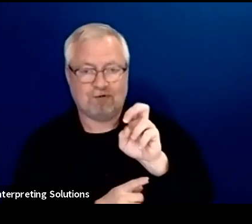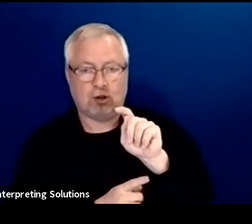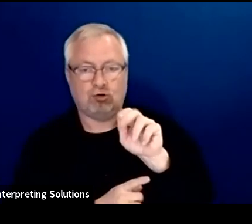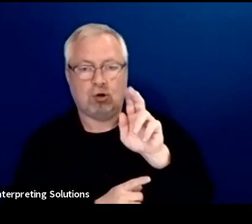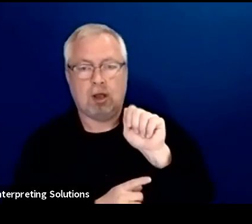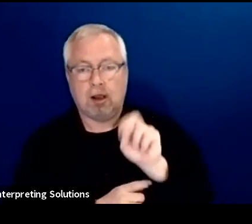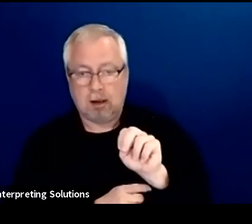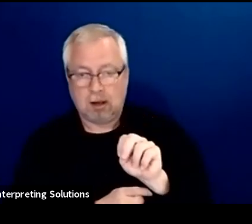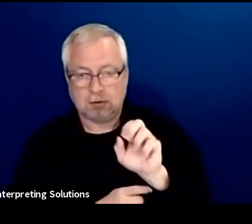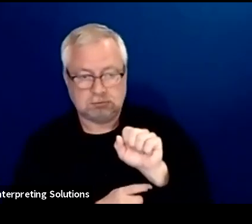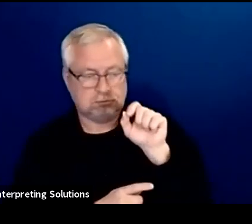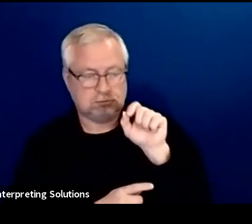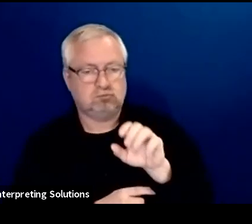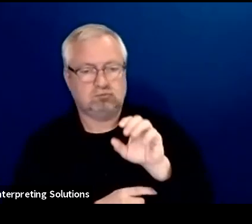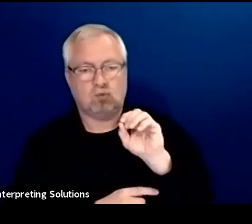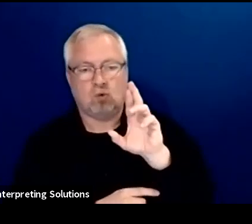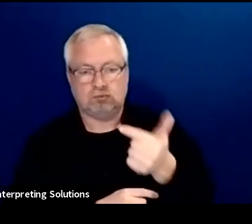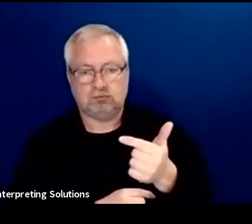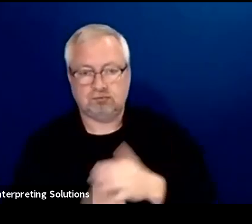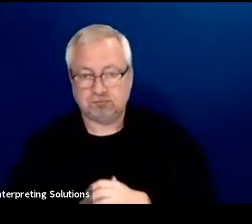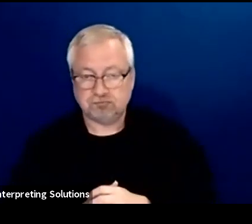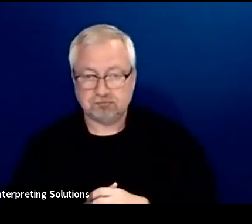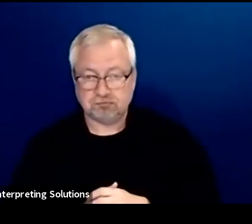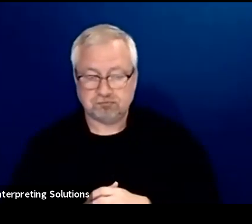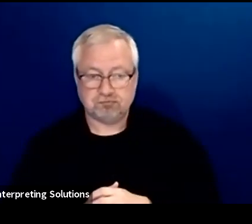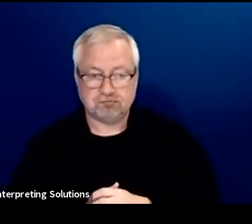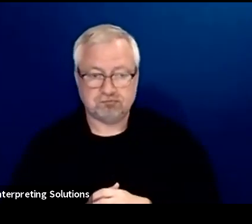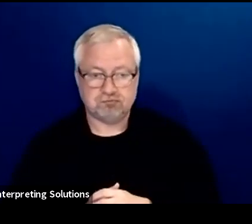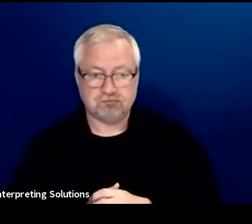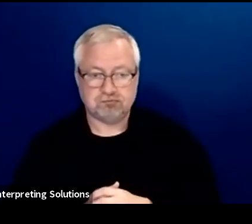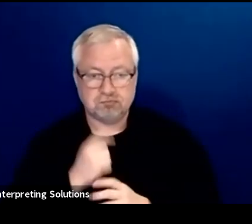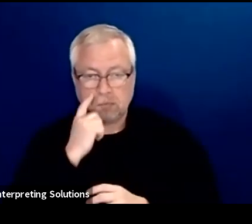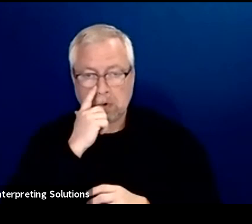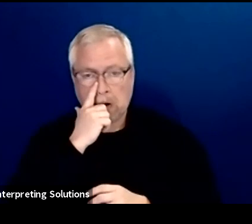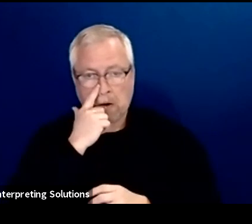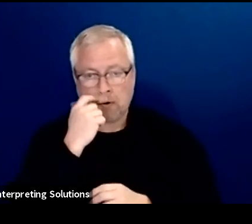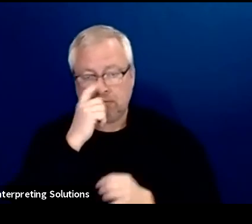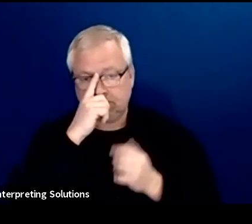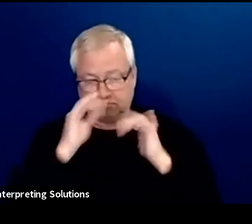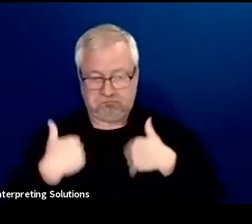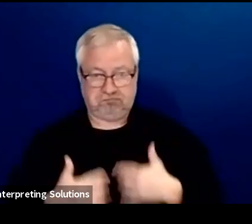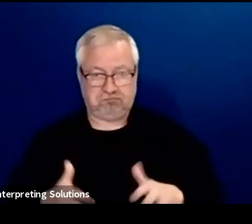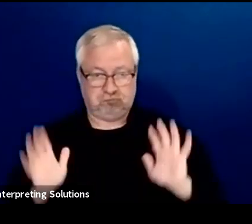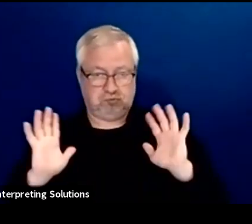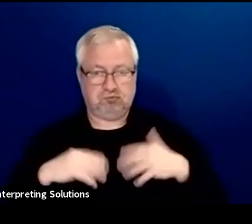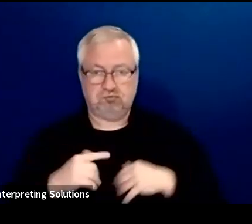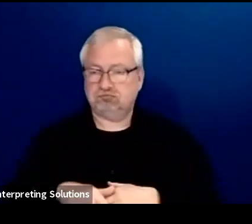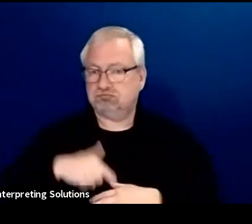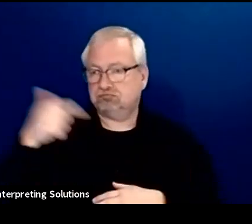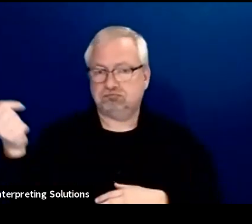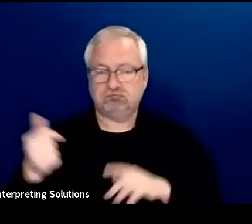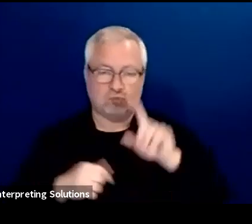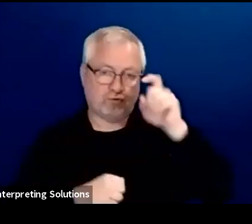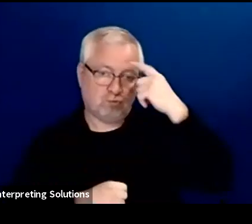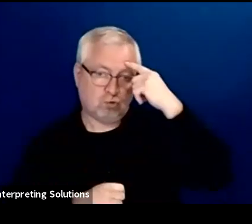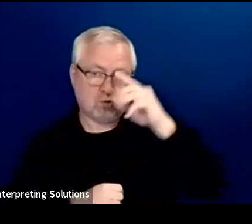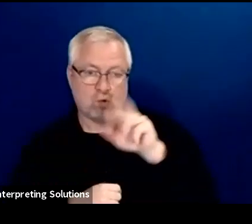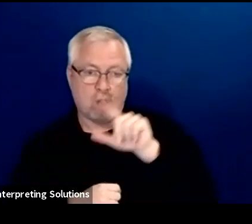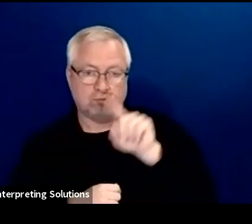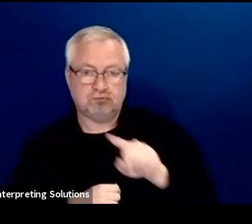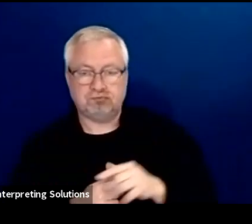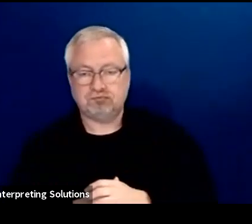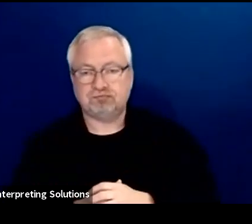provide direction on what you should do next. And with that, I want to hand it back to Governor Walz. Thanks, Commissioner Herpy and all of the